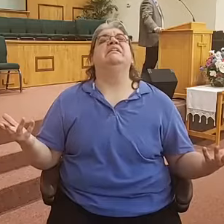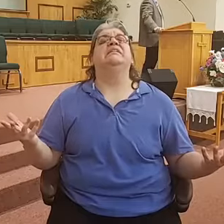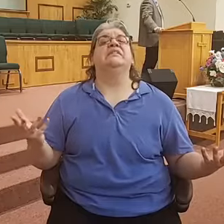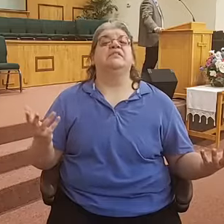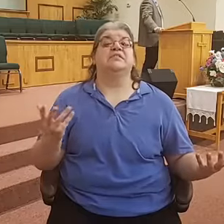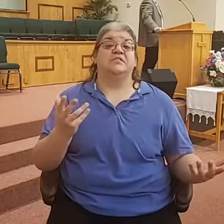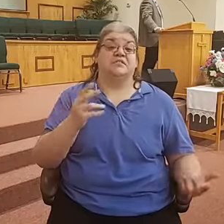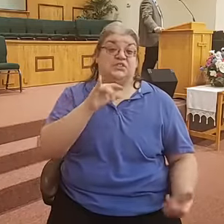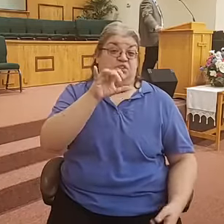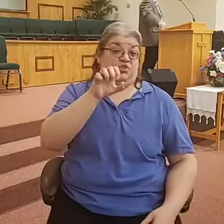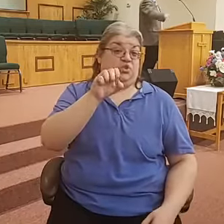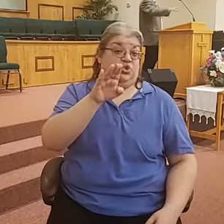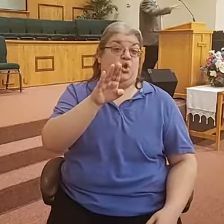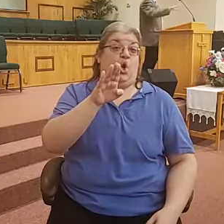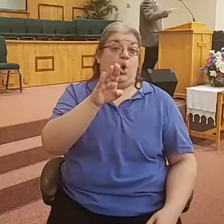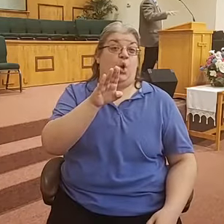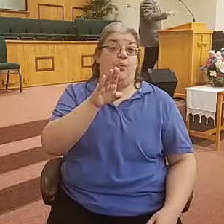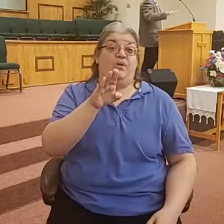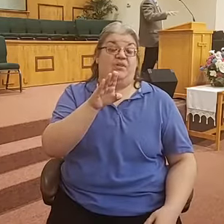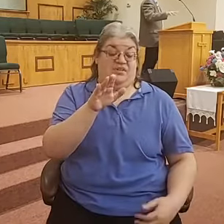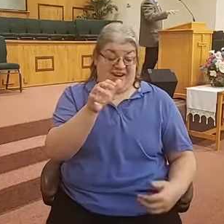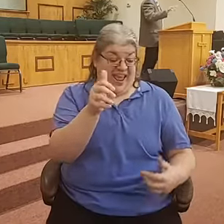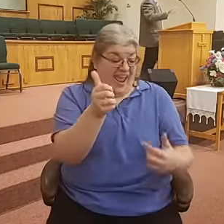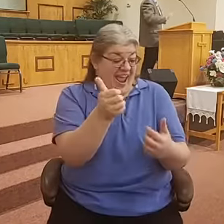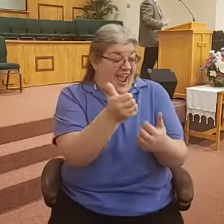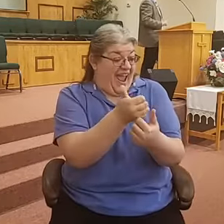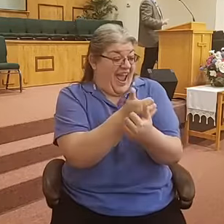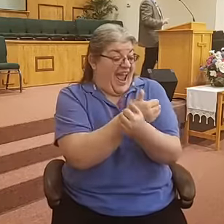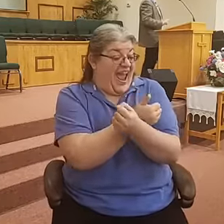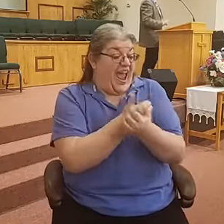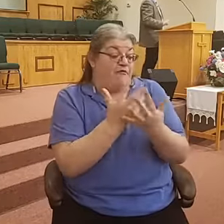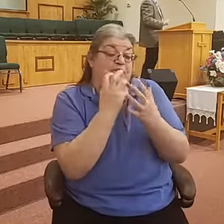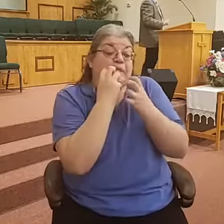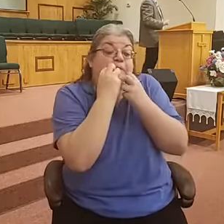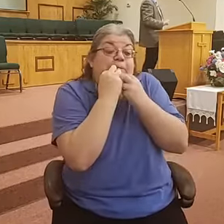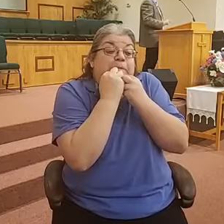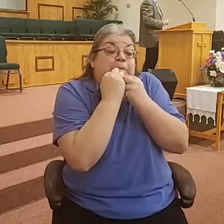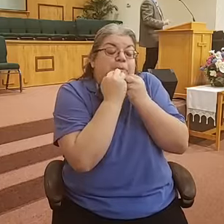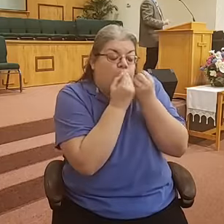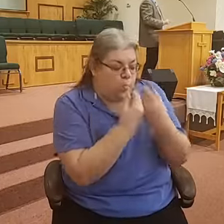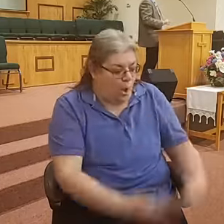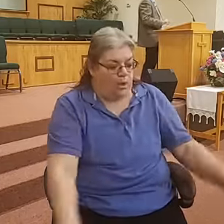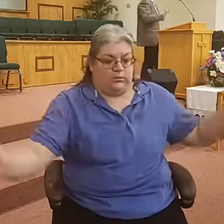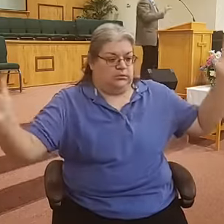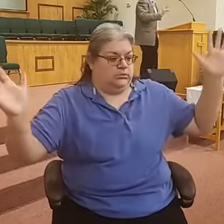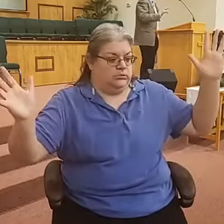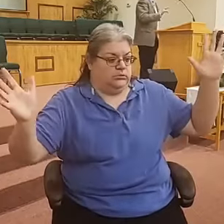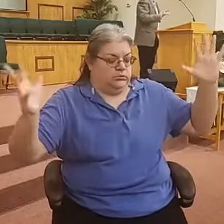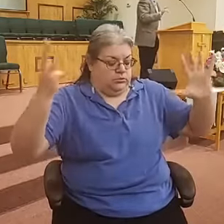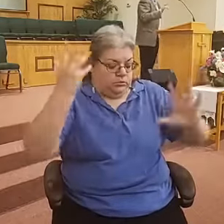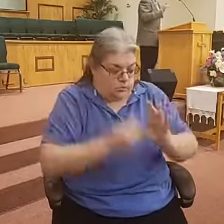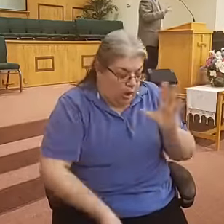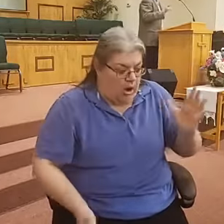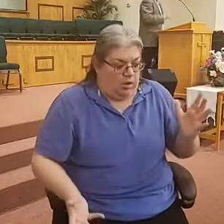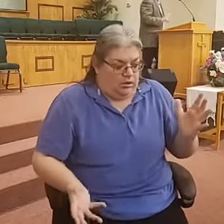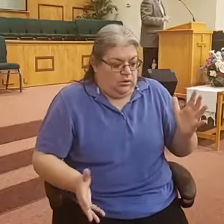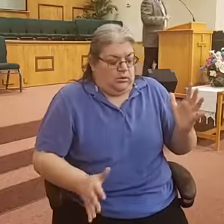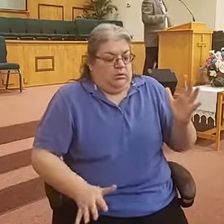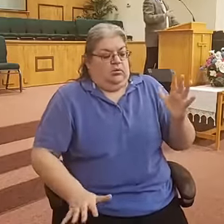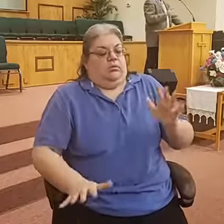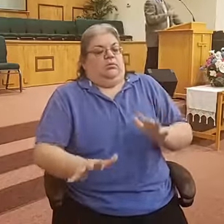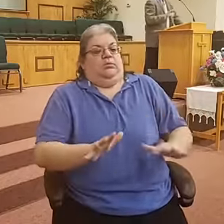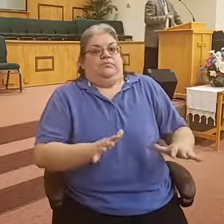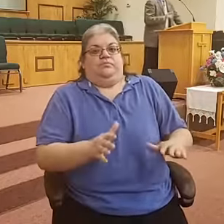Job would lose everything that meant something to him. And though we read about the loss of